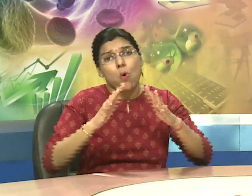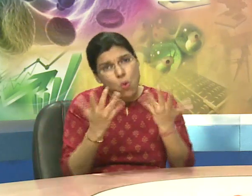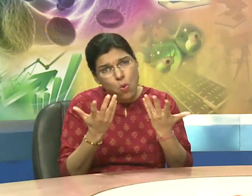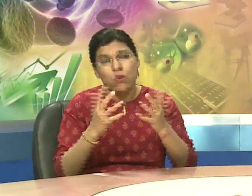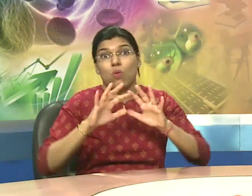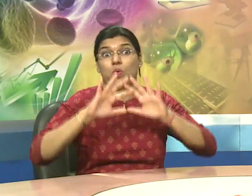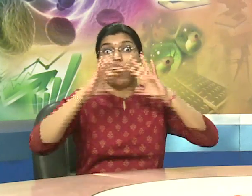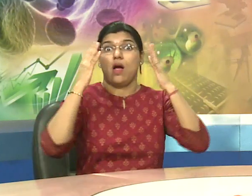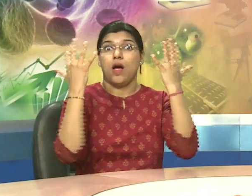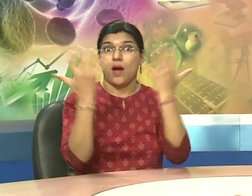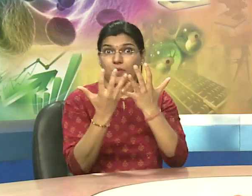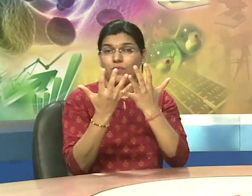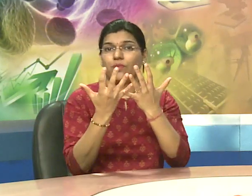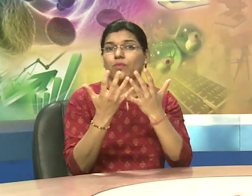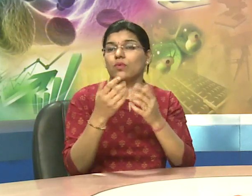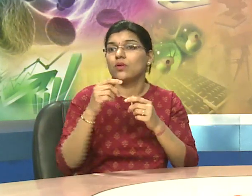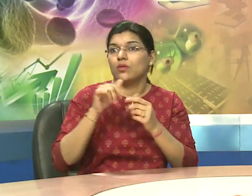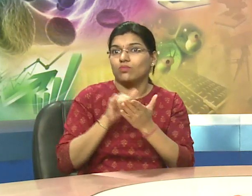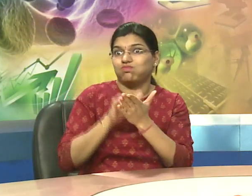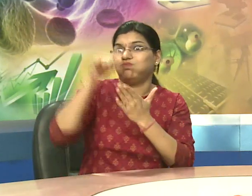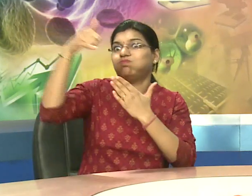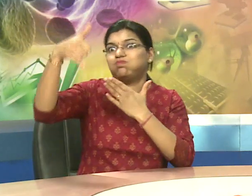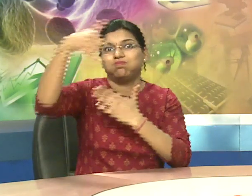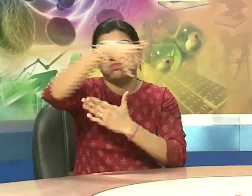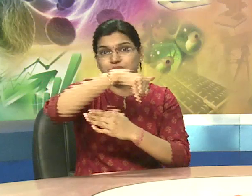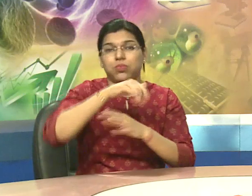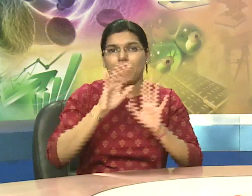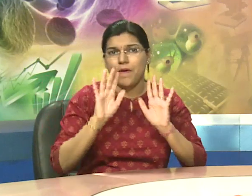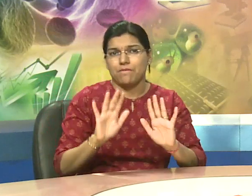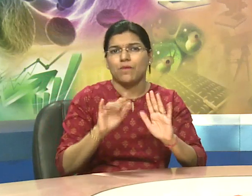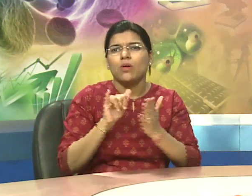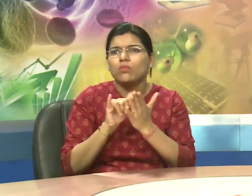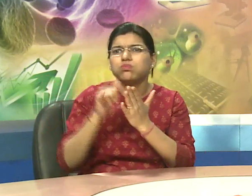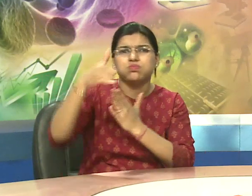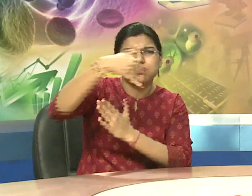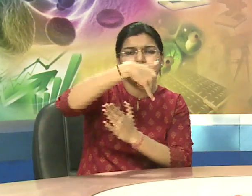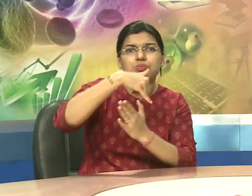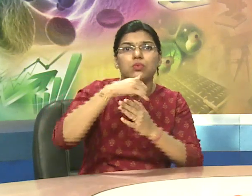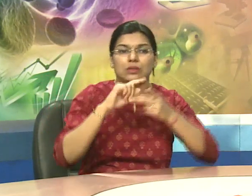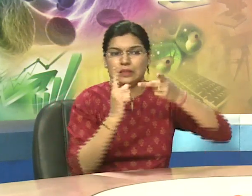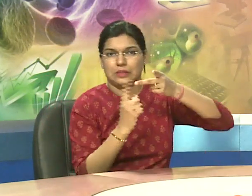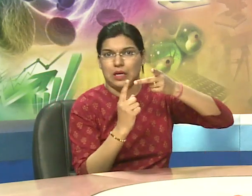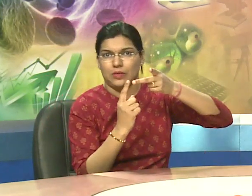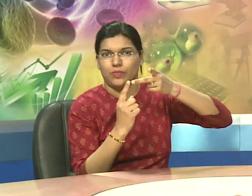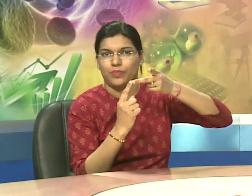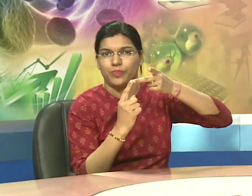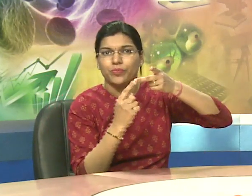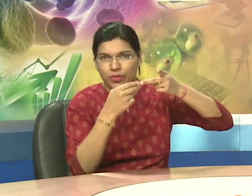is domestic and the second one is international.